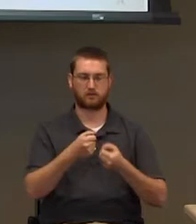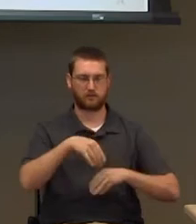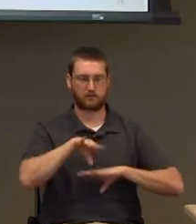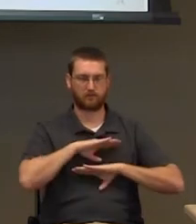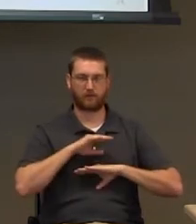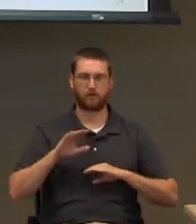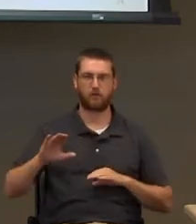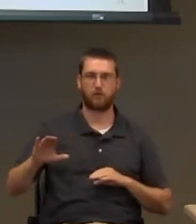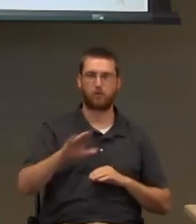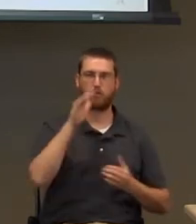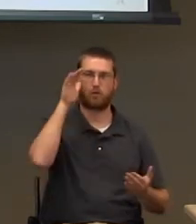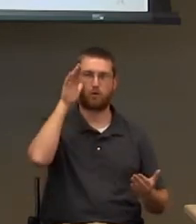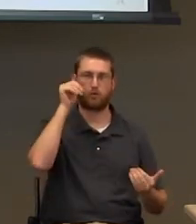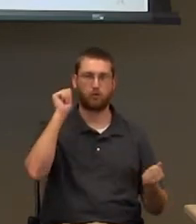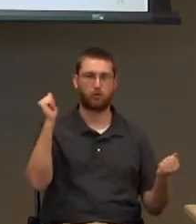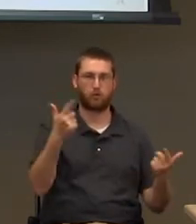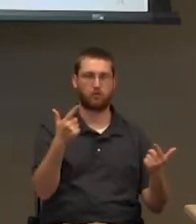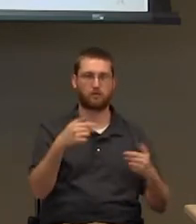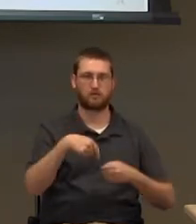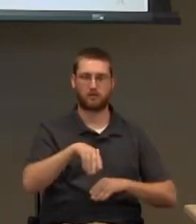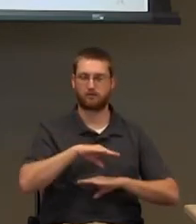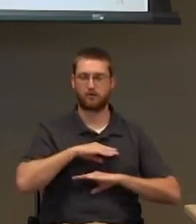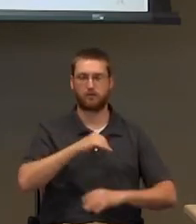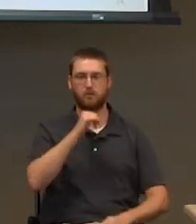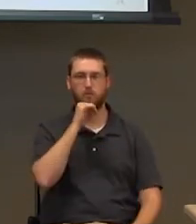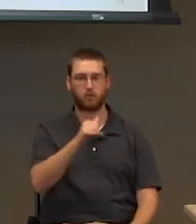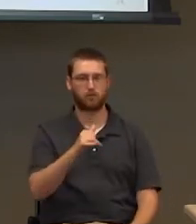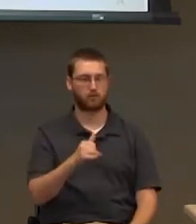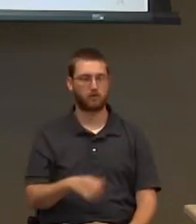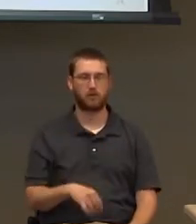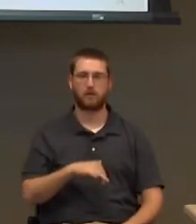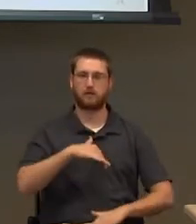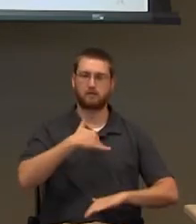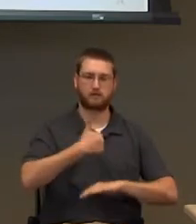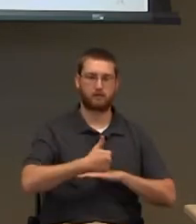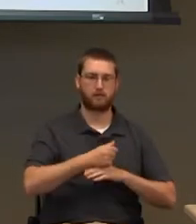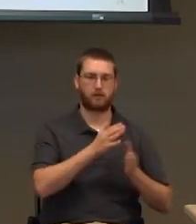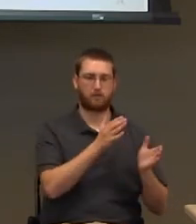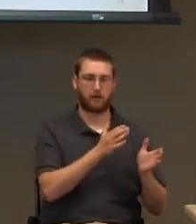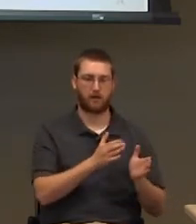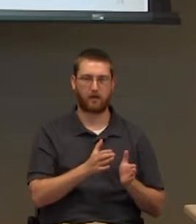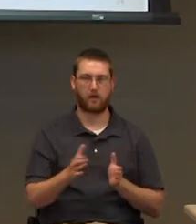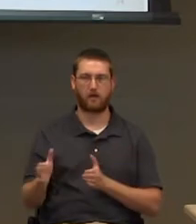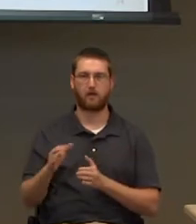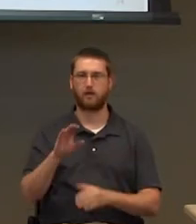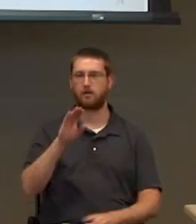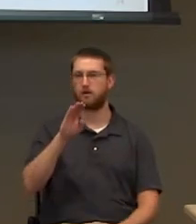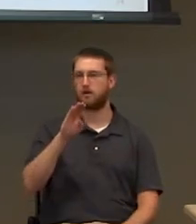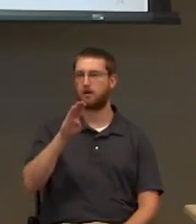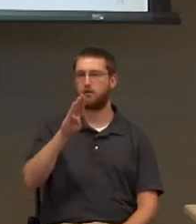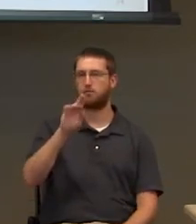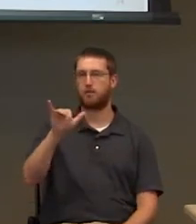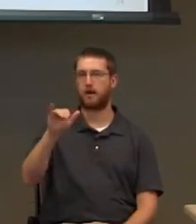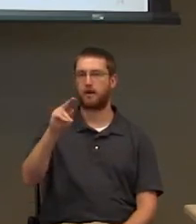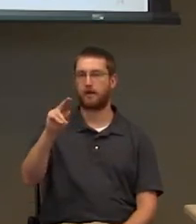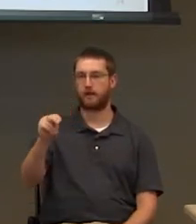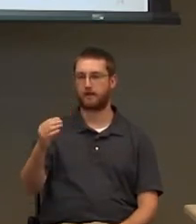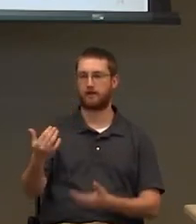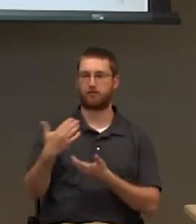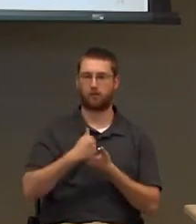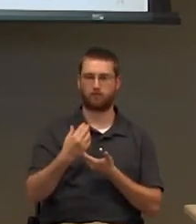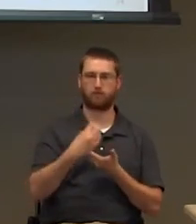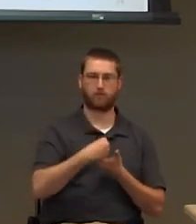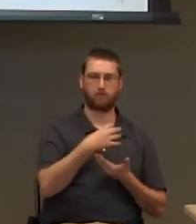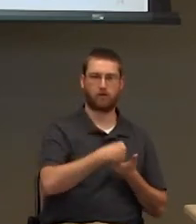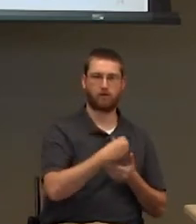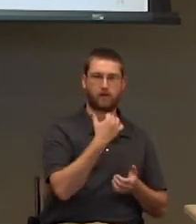everybody's hopes. And so accept a plan, build buy-in. You need to hold sessions with all your funding